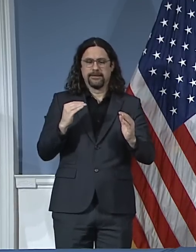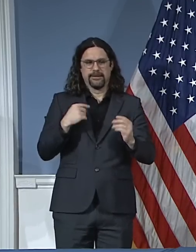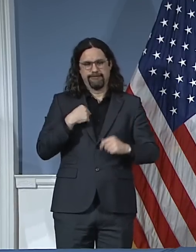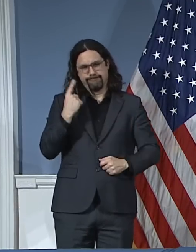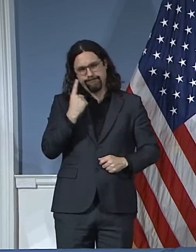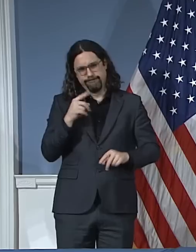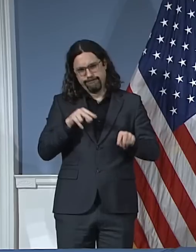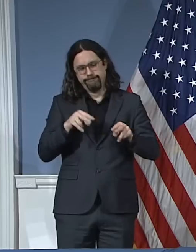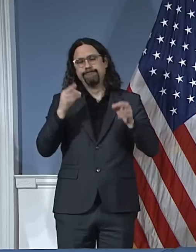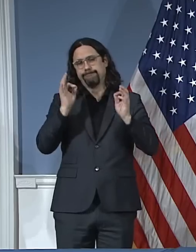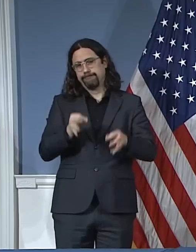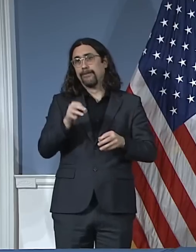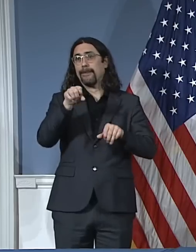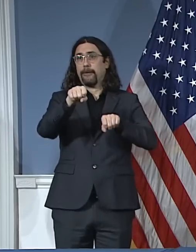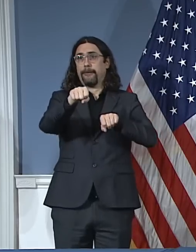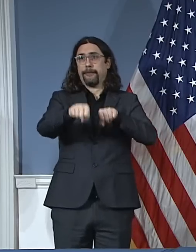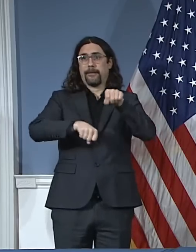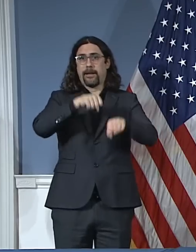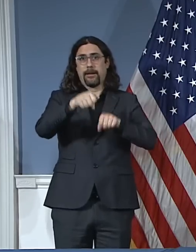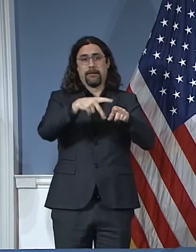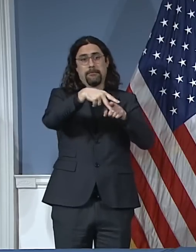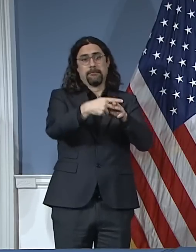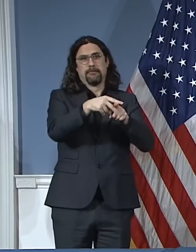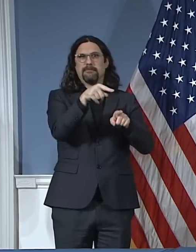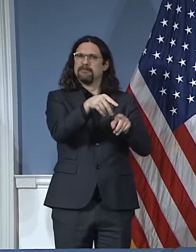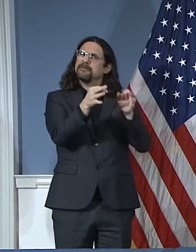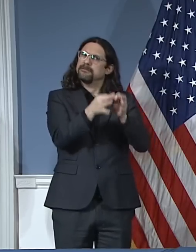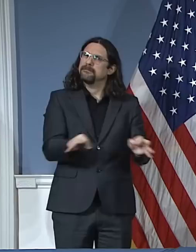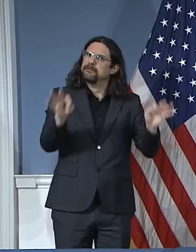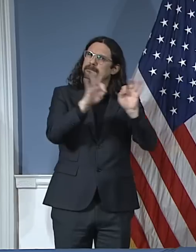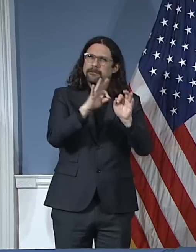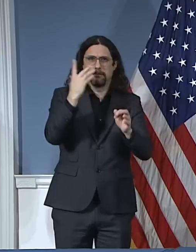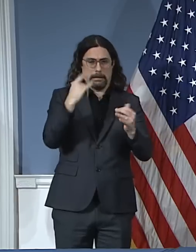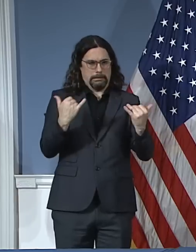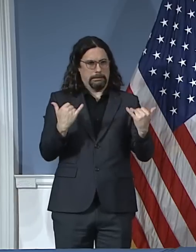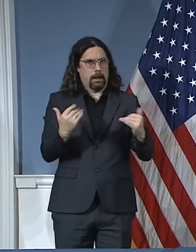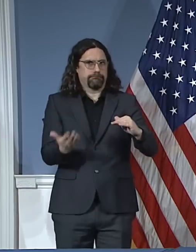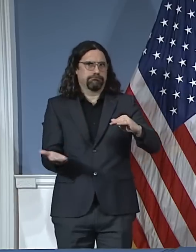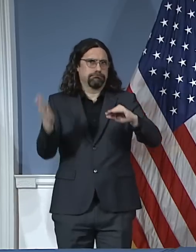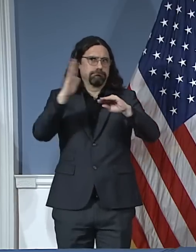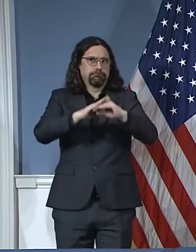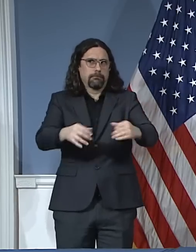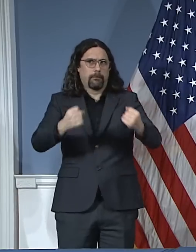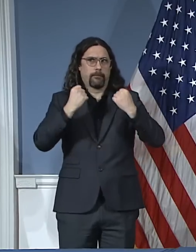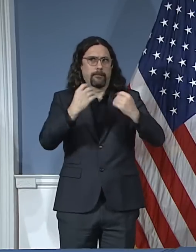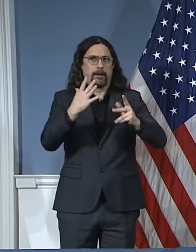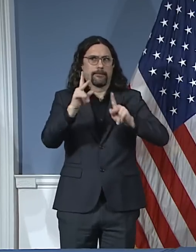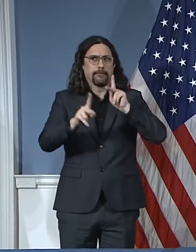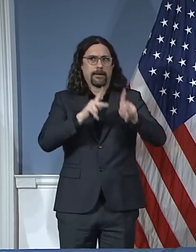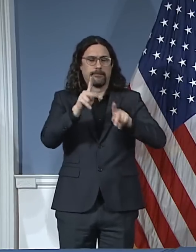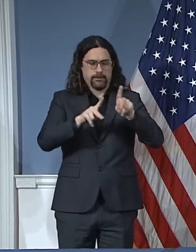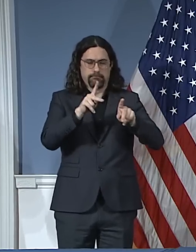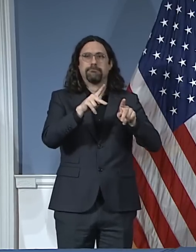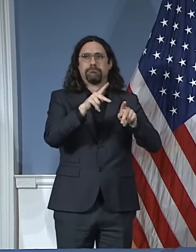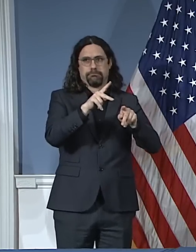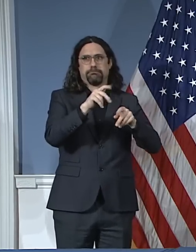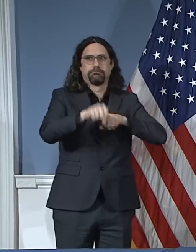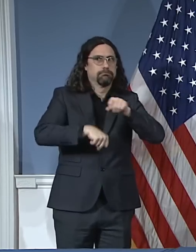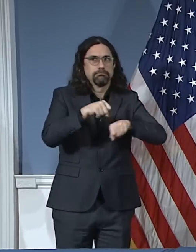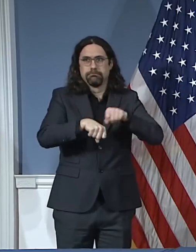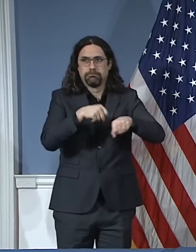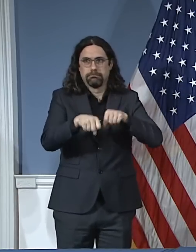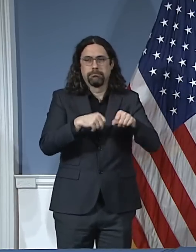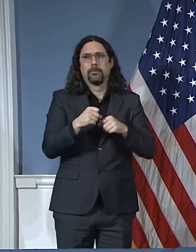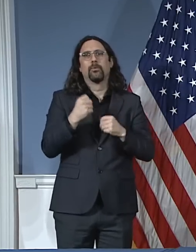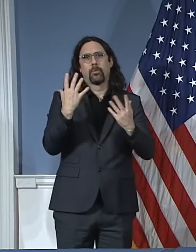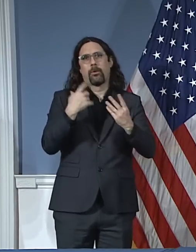their bicycles. So yes, we will instruct that bike repair shops will be treated as essential. And if they